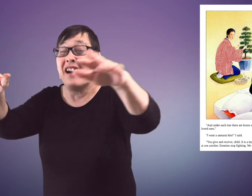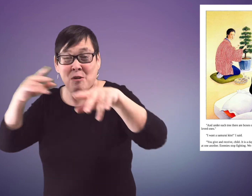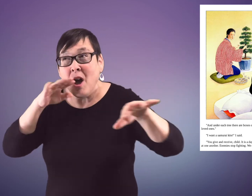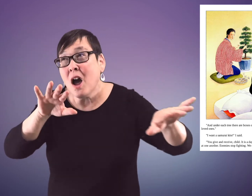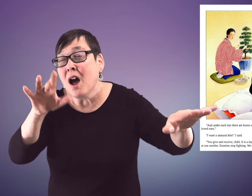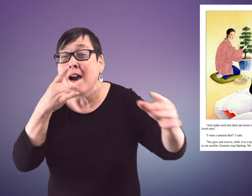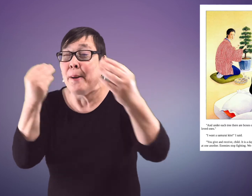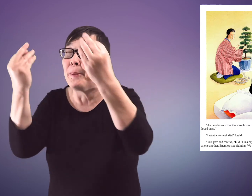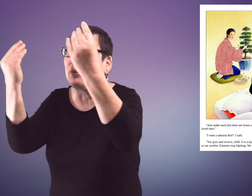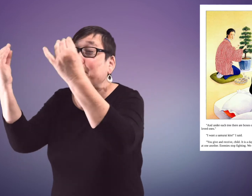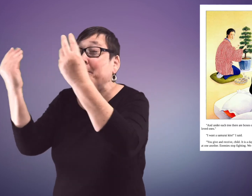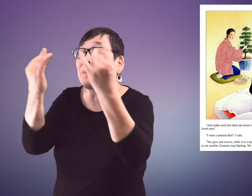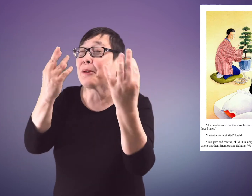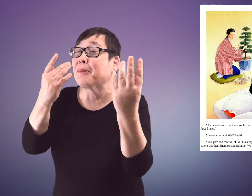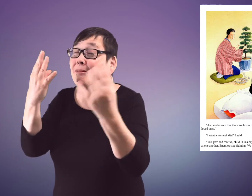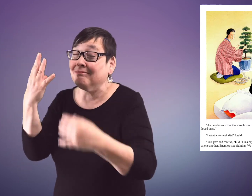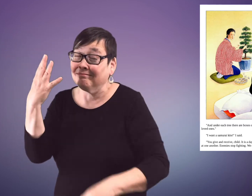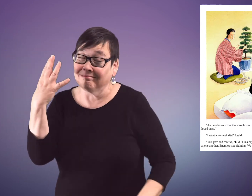of silver and gold."